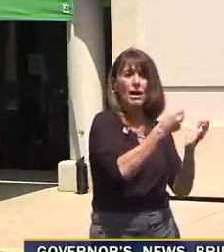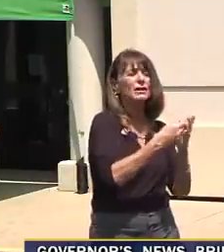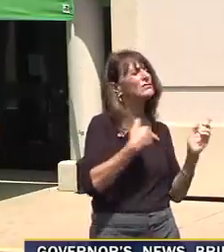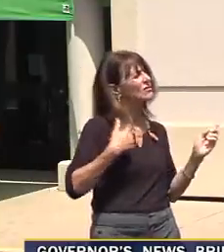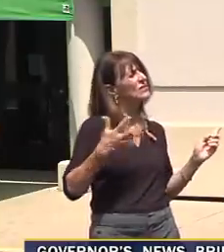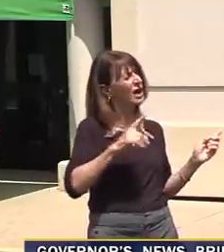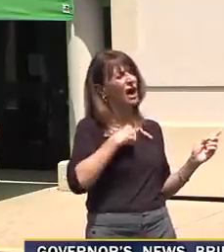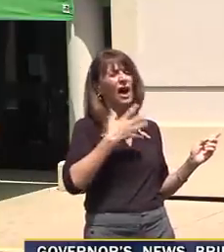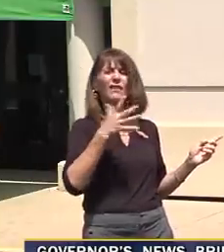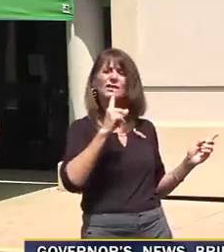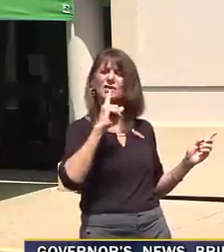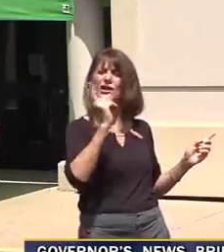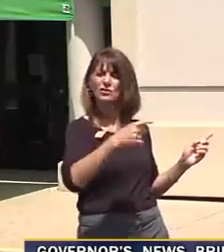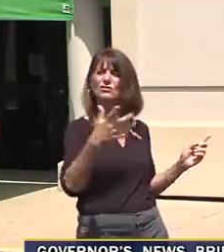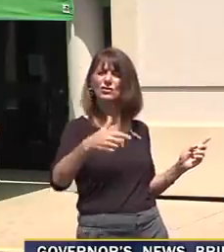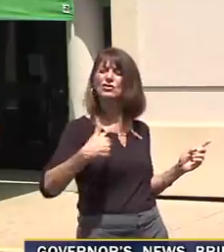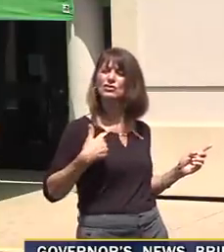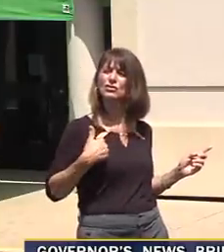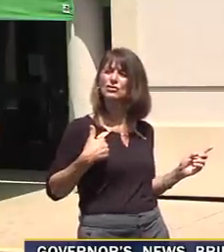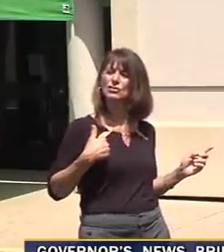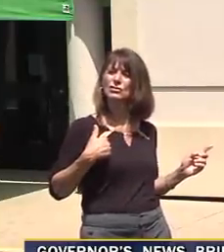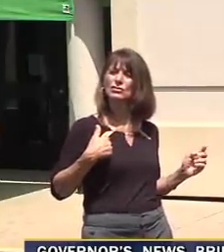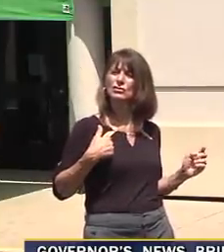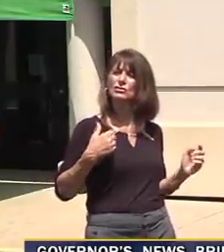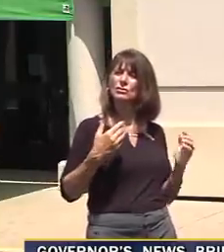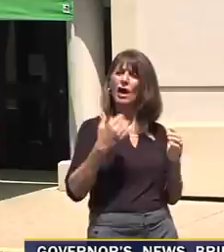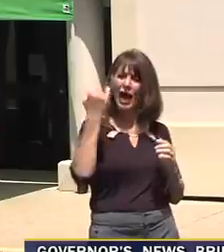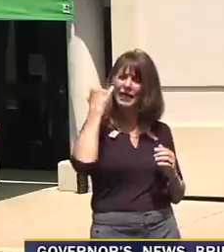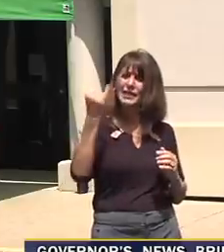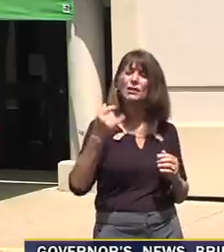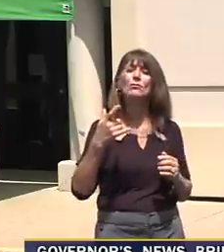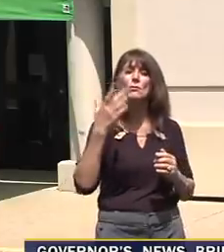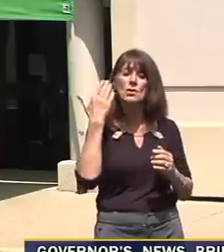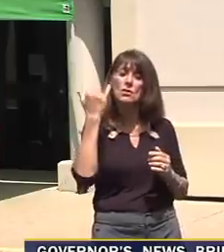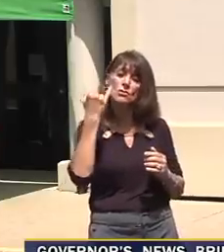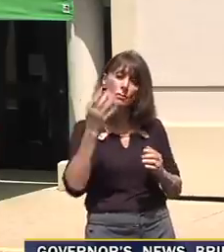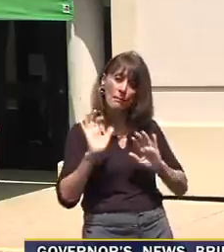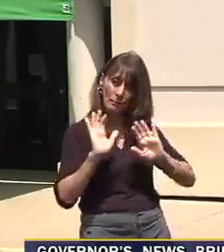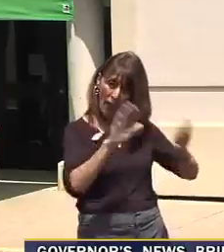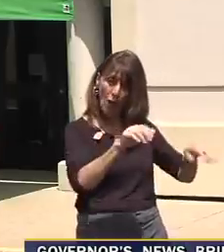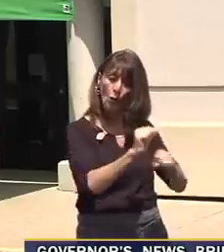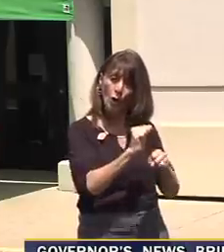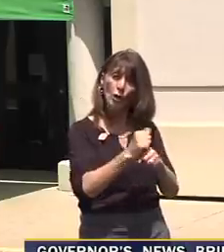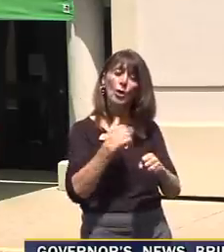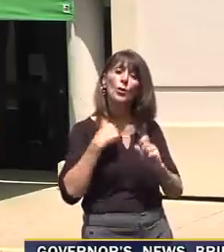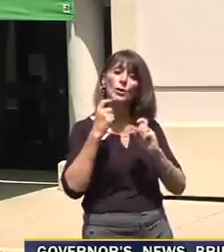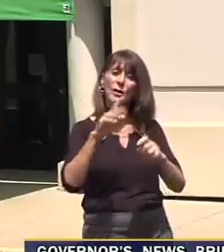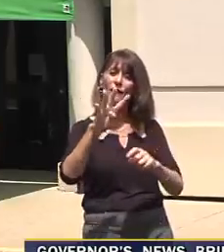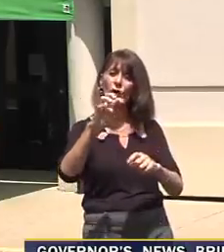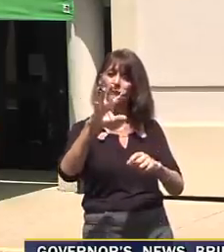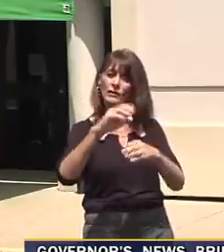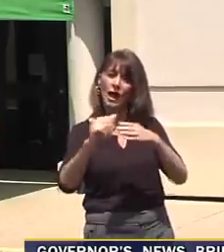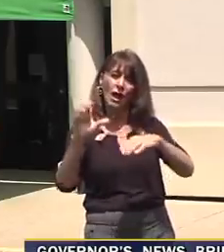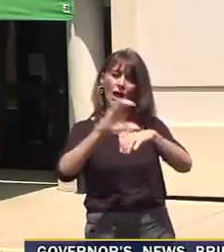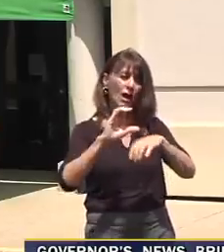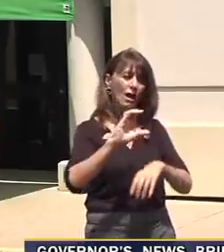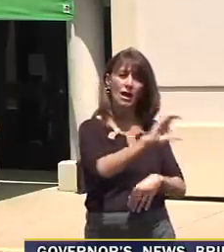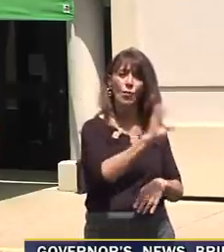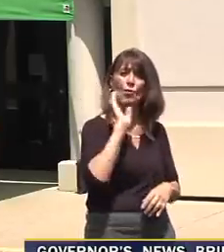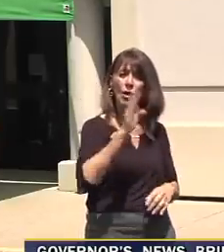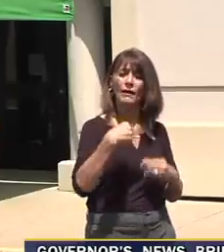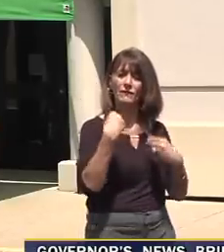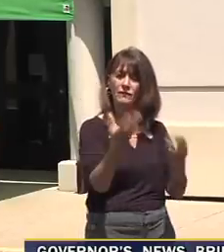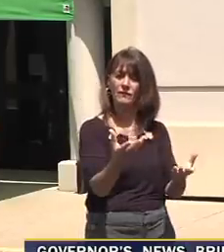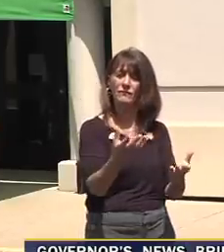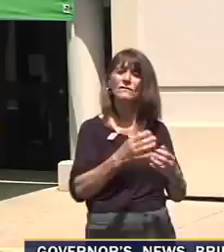actually answer. I said one of the other ideas is we'll pay you a stipend when you go back to work, to go back to work. I think it's